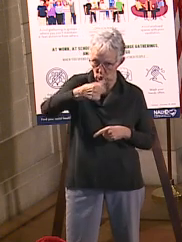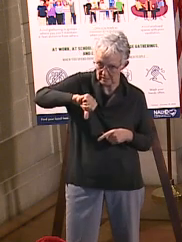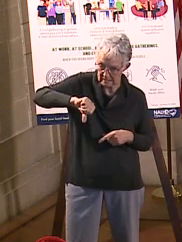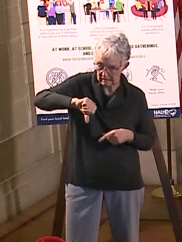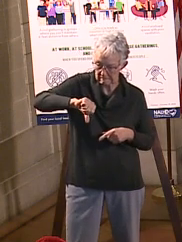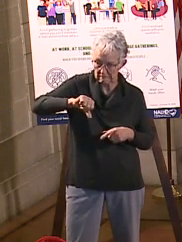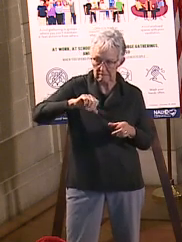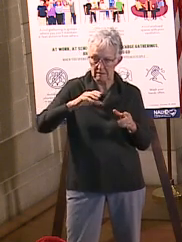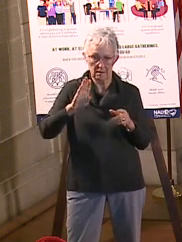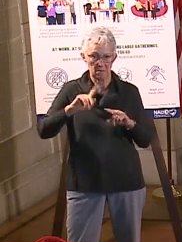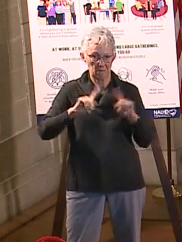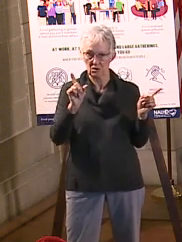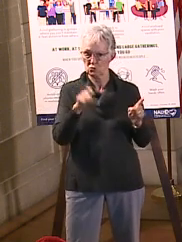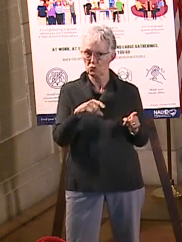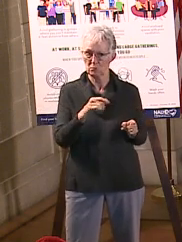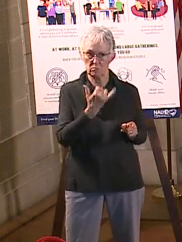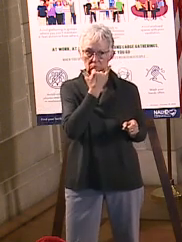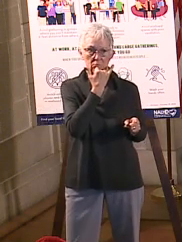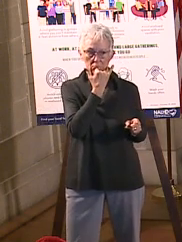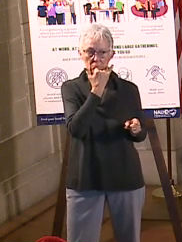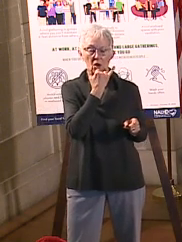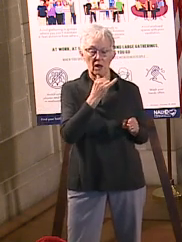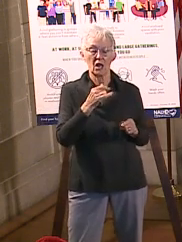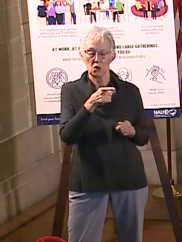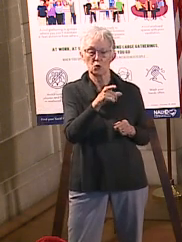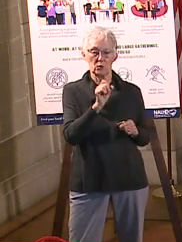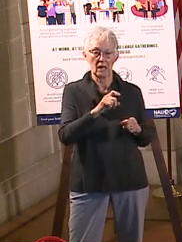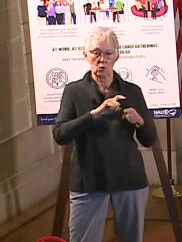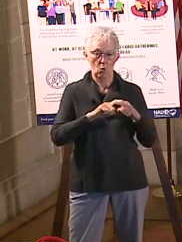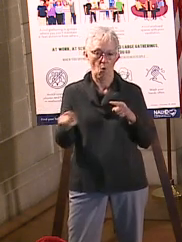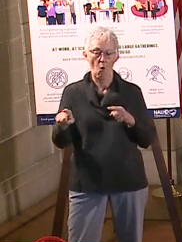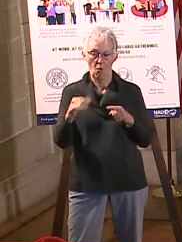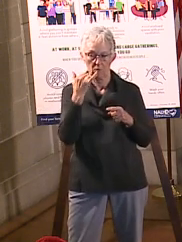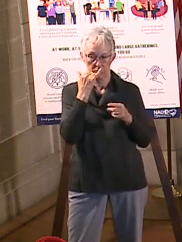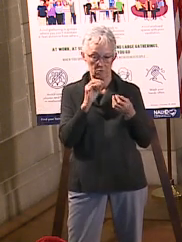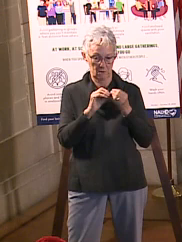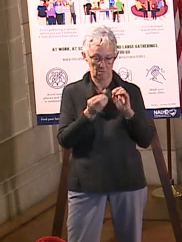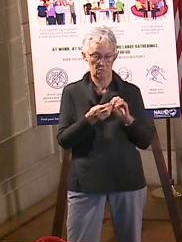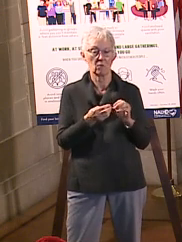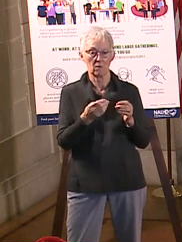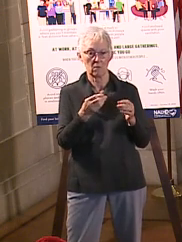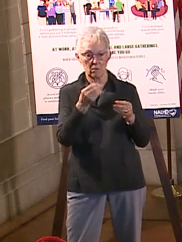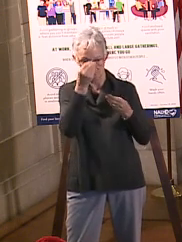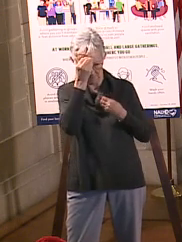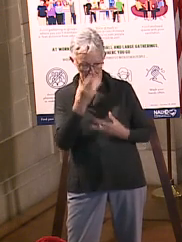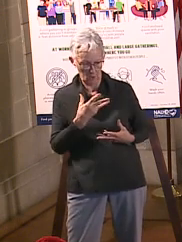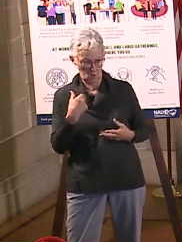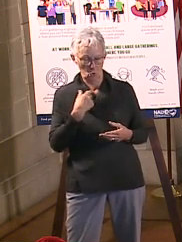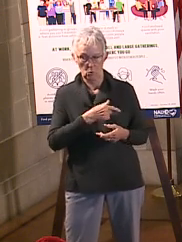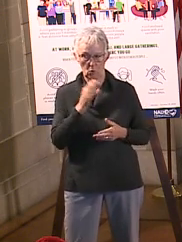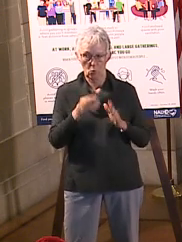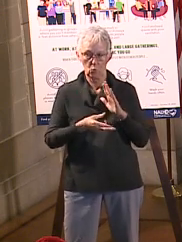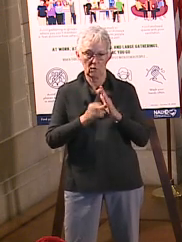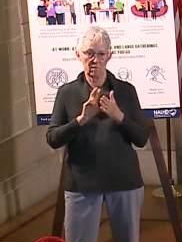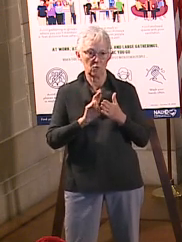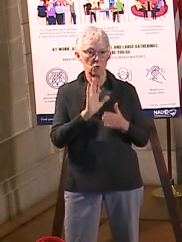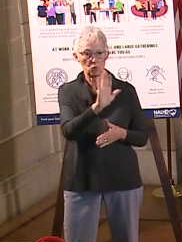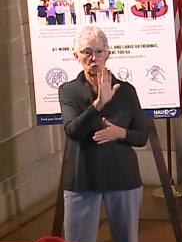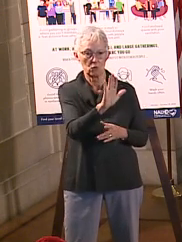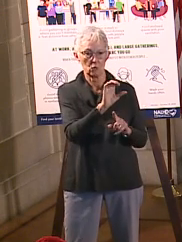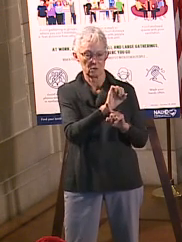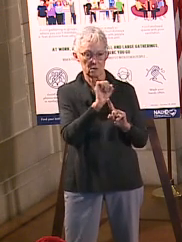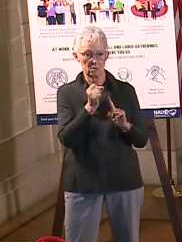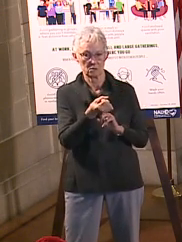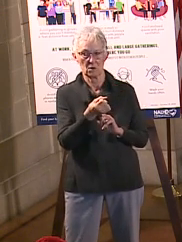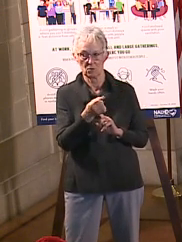coronavirus.nebraska.gov. There's a number there that you can call in and contact us and let us know, and we can review your case there. So the adjudication